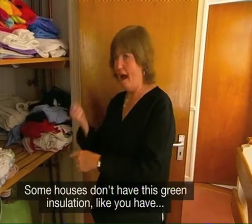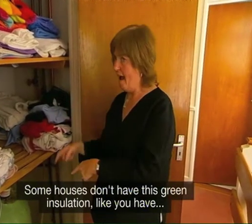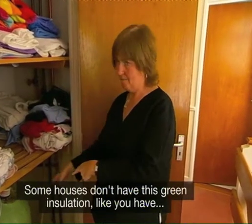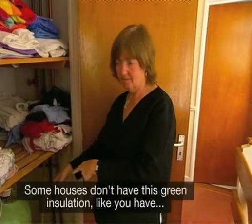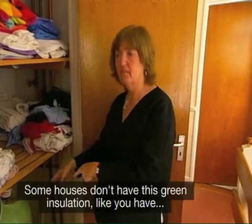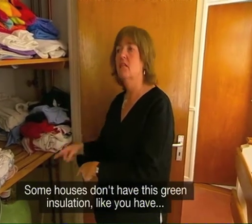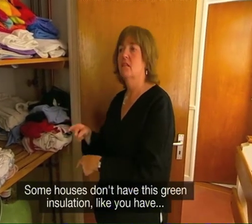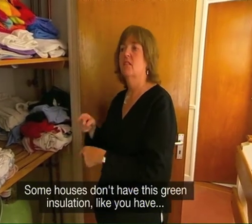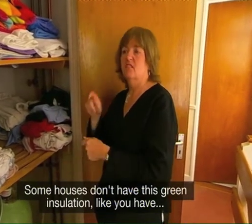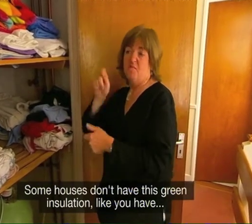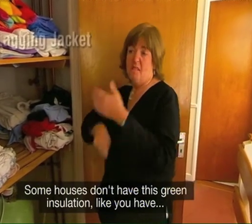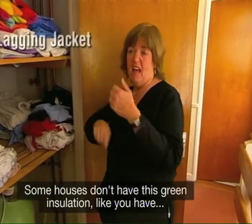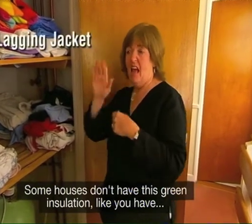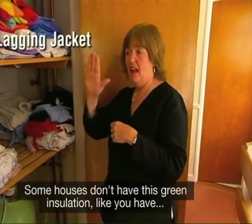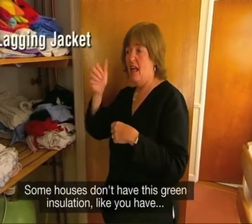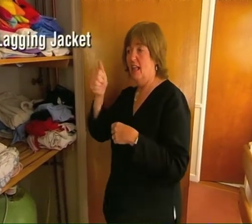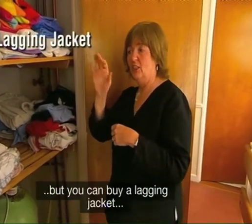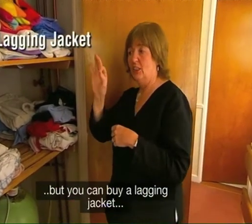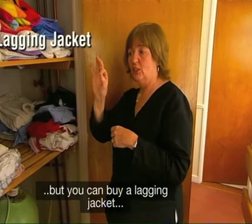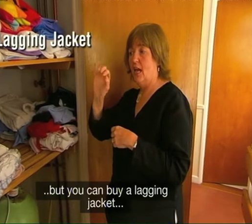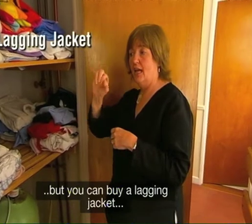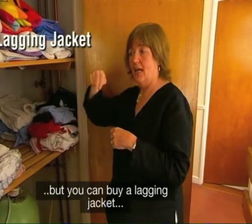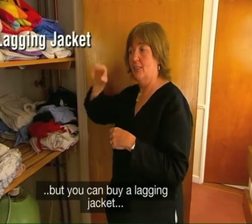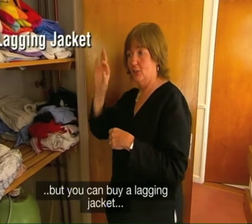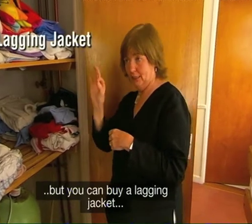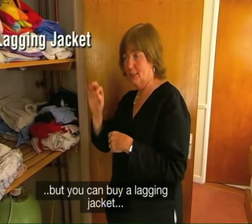green insulation, like you have. But you can buy a lagging jacket,